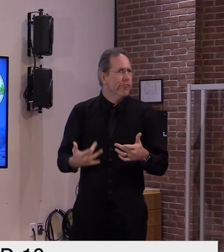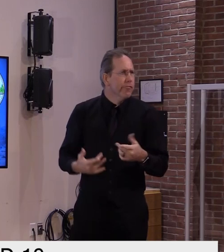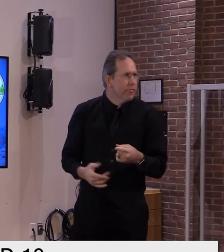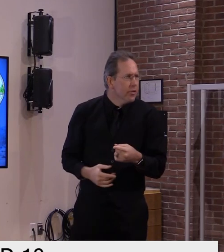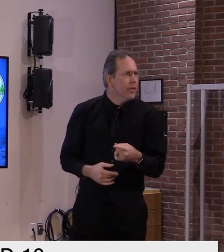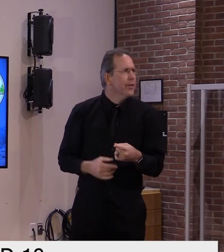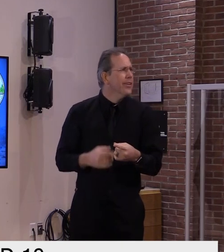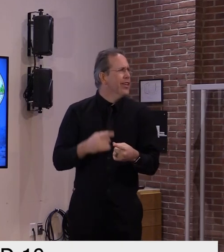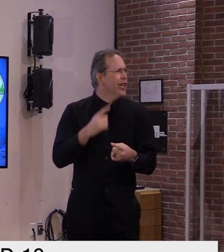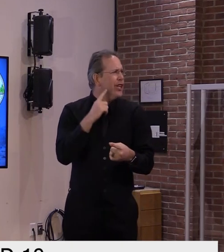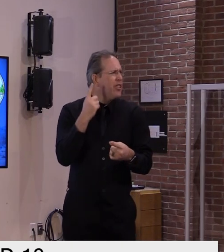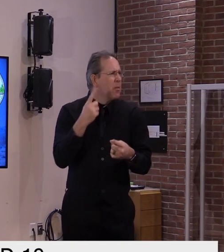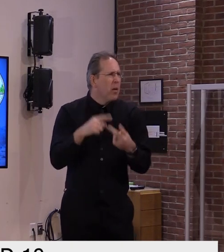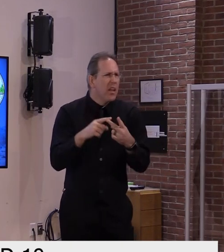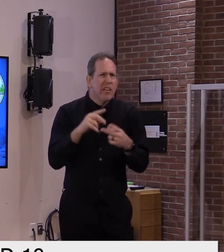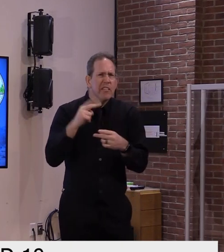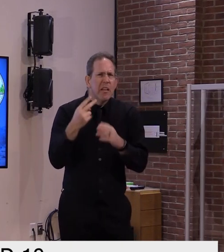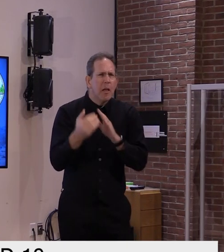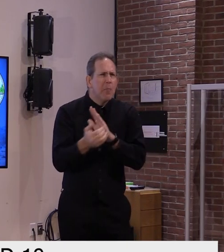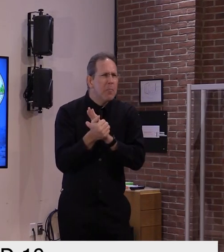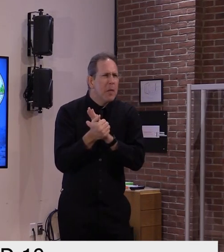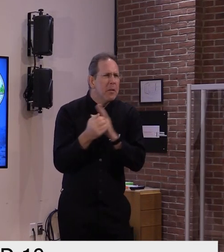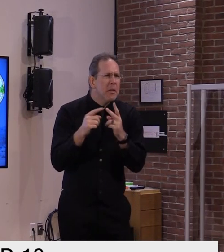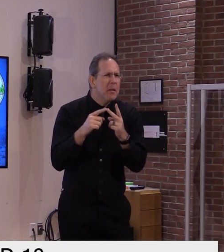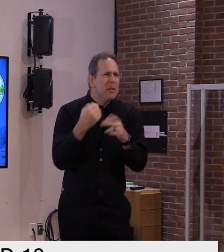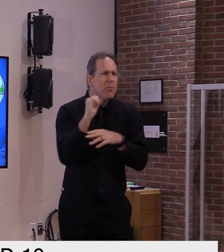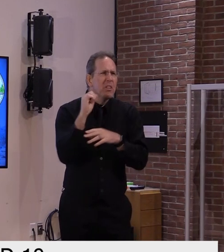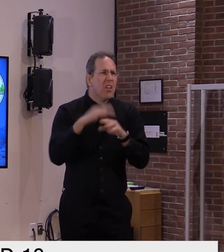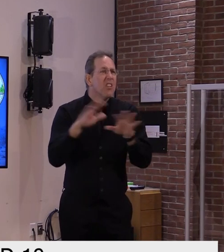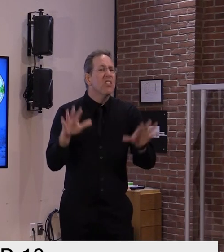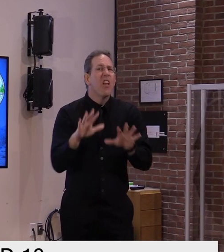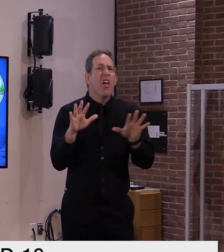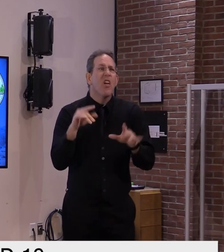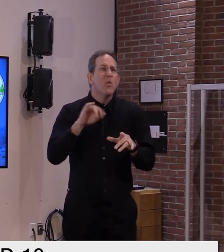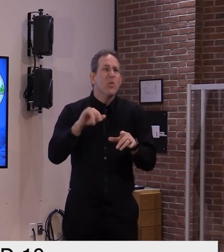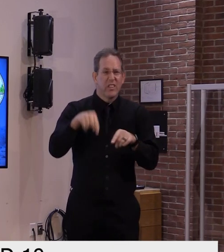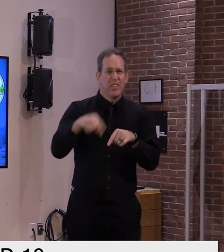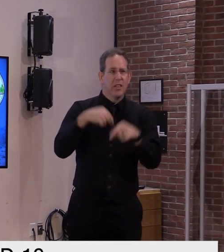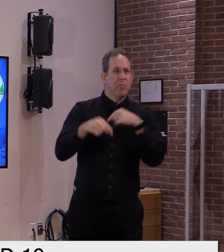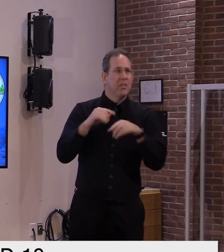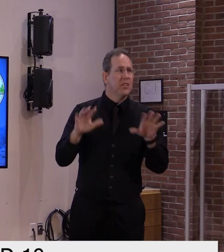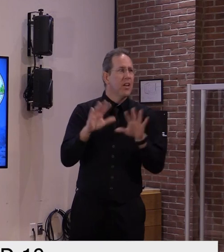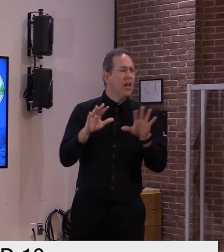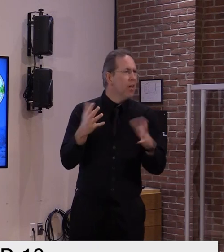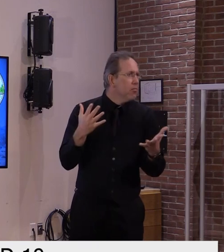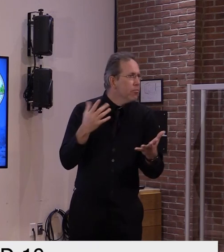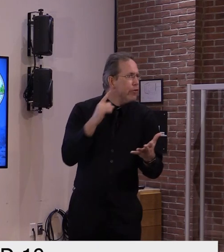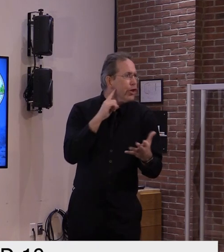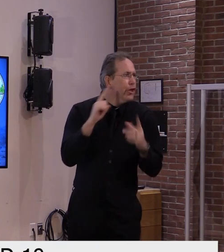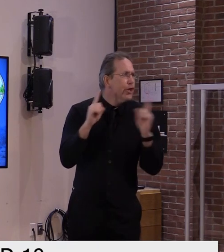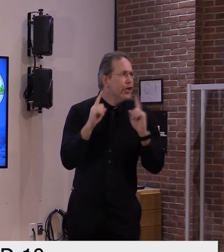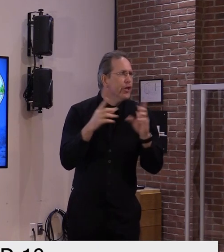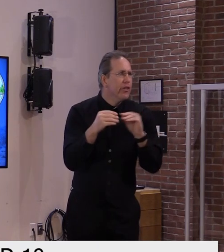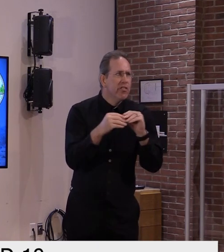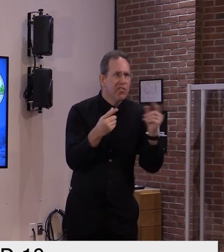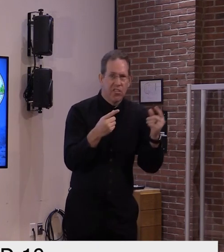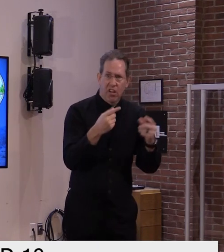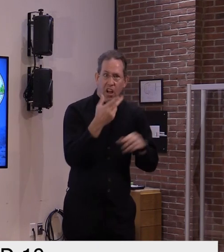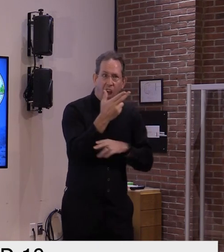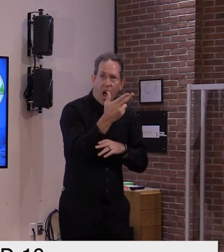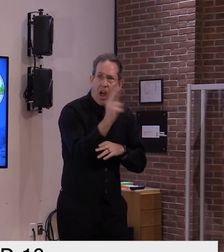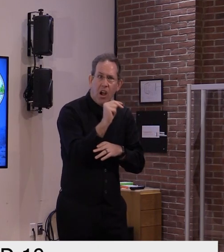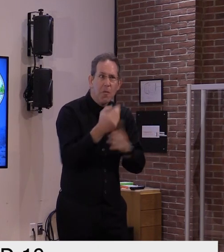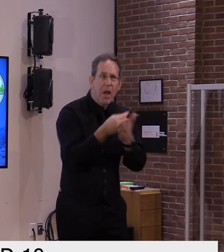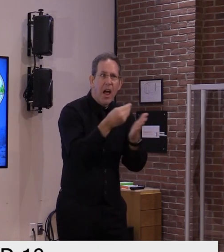concerns about the increase in gun sales in the state and the possible the rally that could